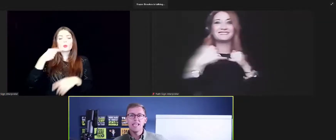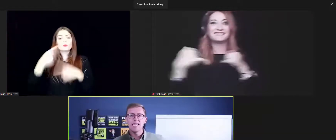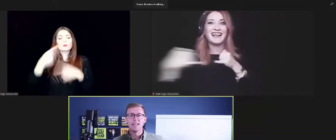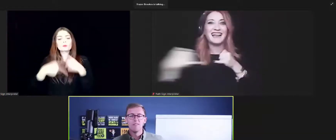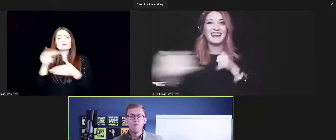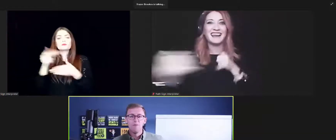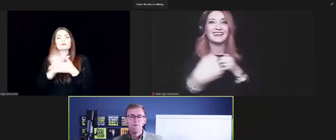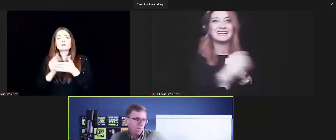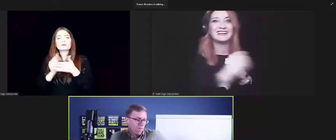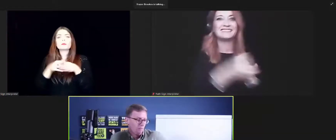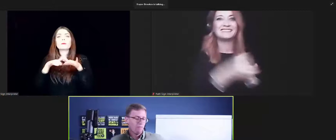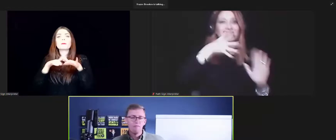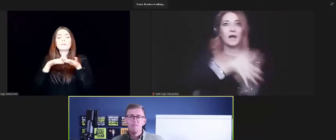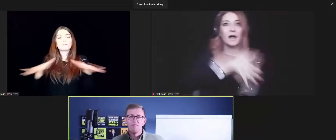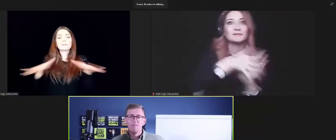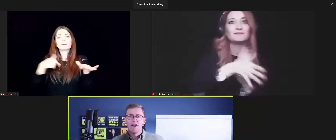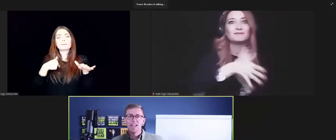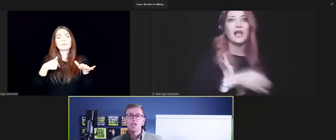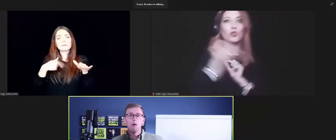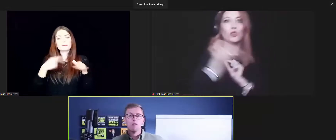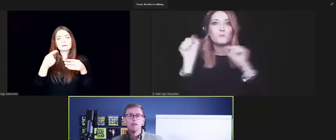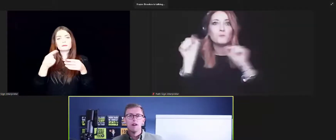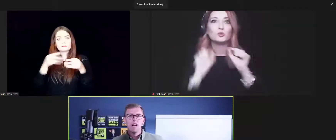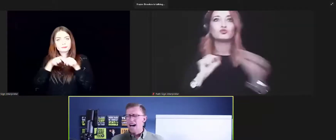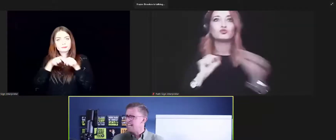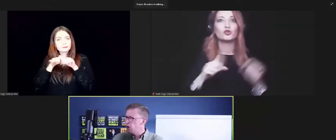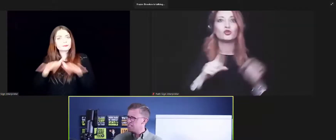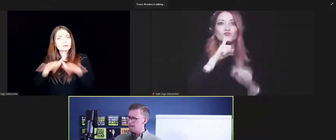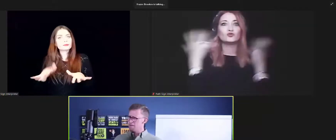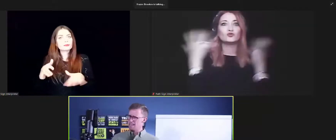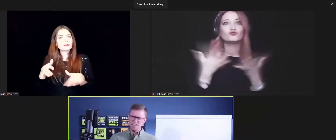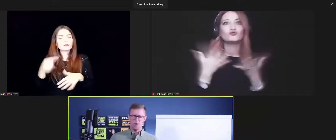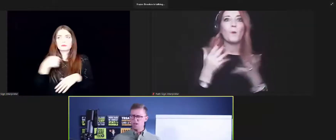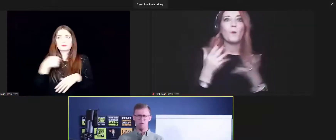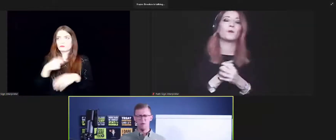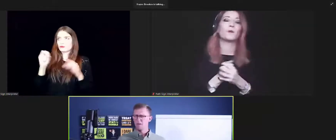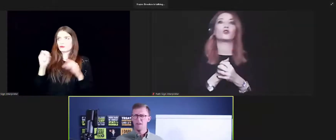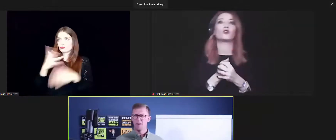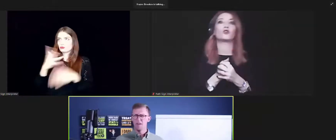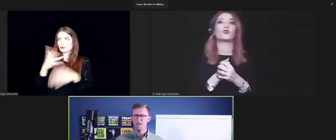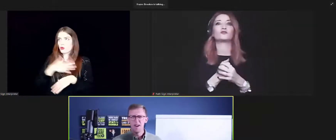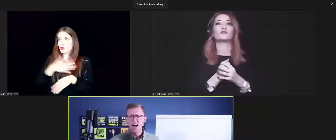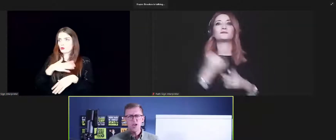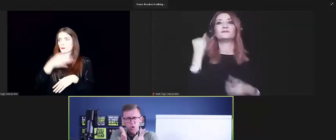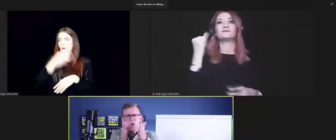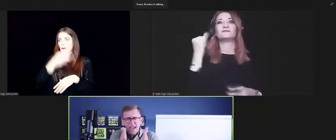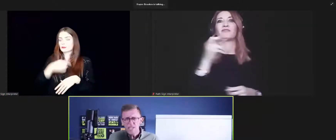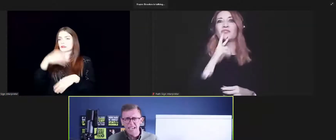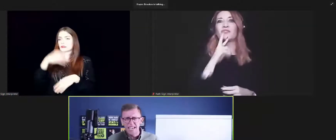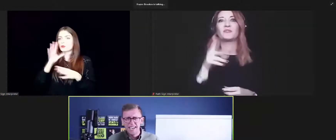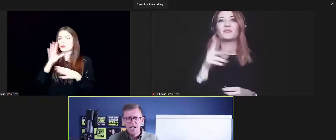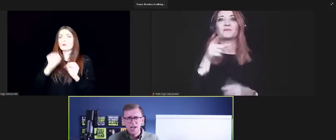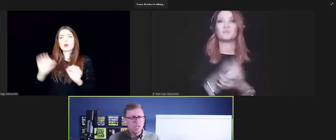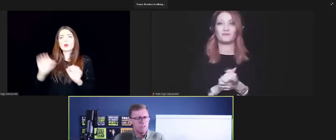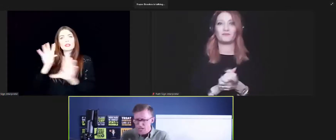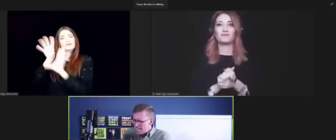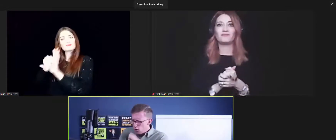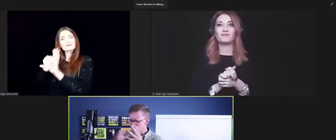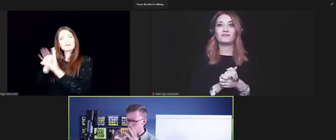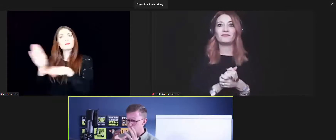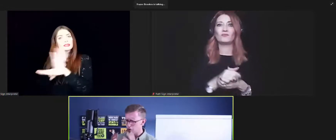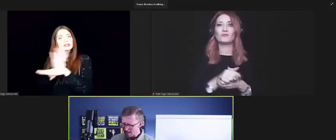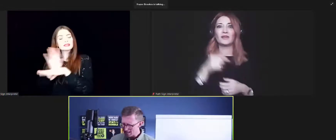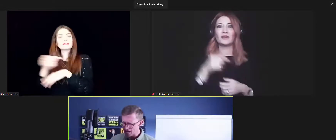legally. And I said, no. And he looked at me and he thought, like, are you crazy? You've seen all